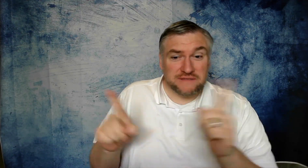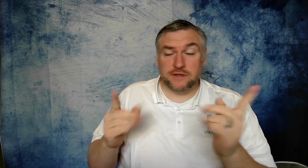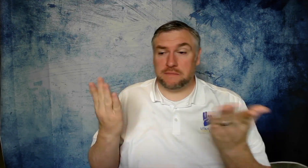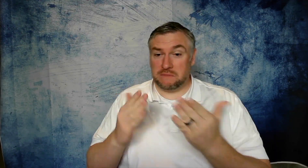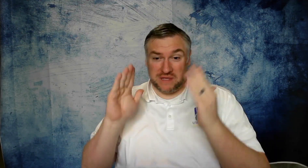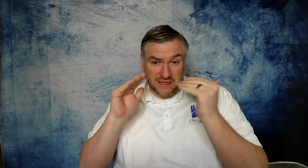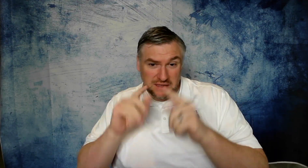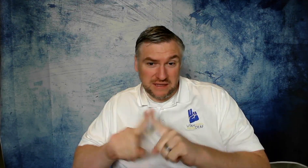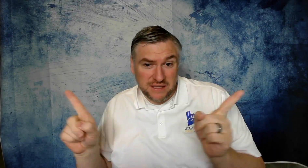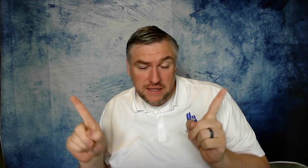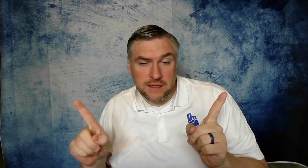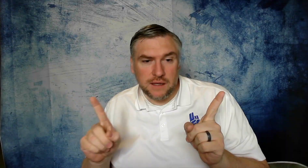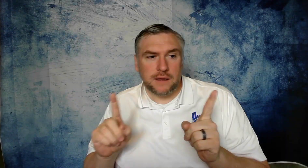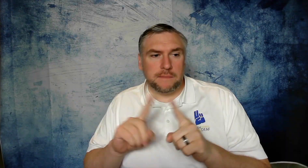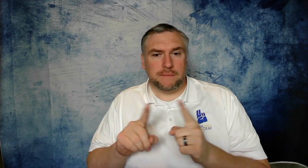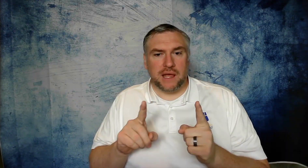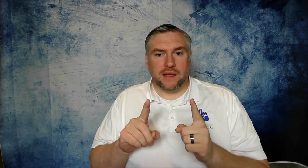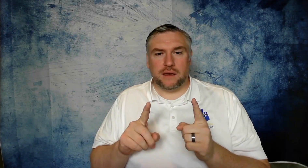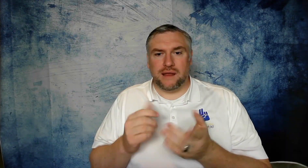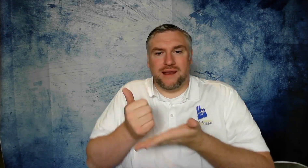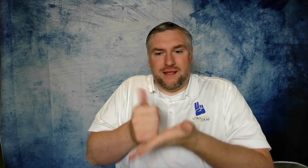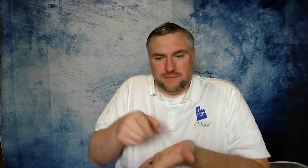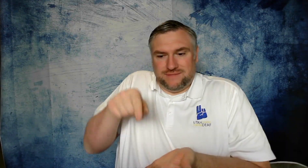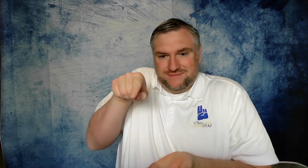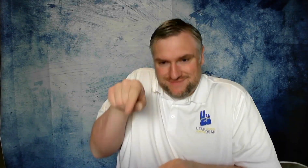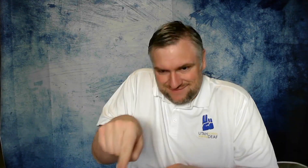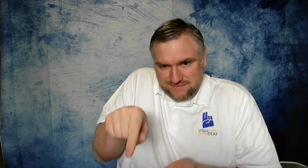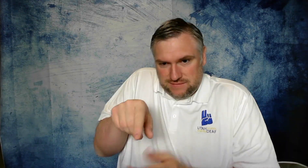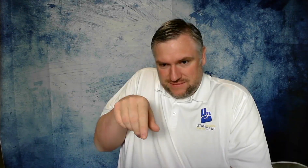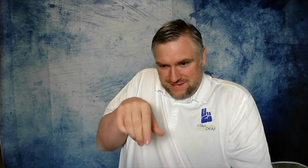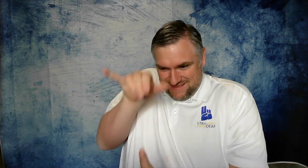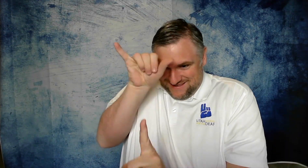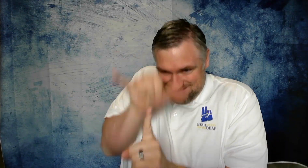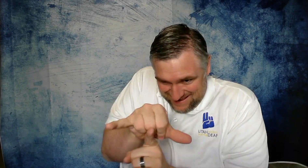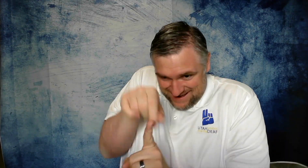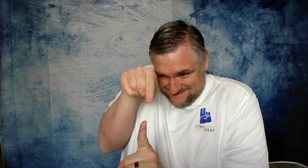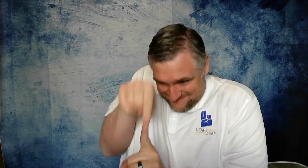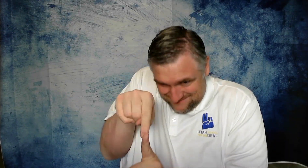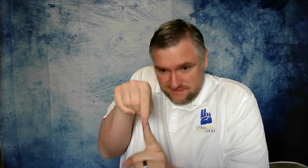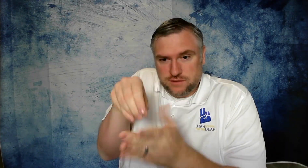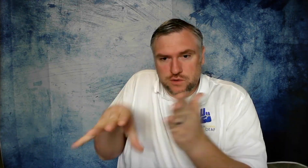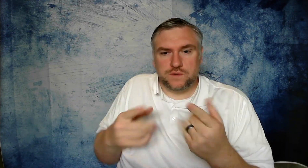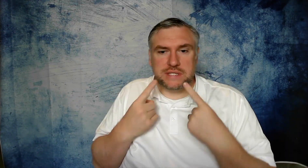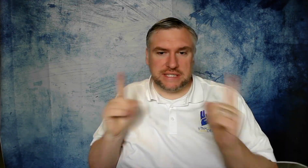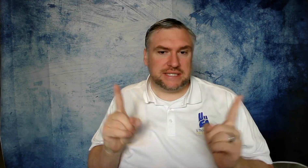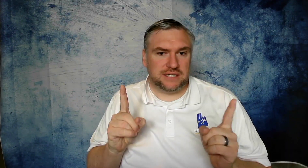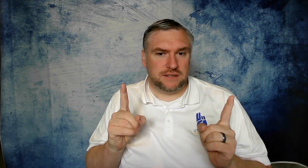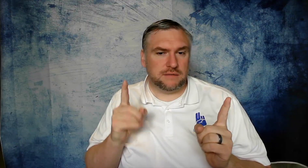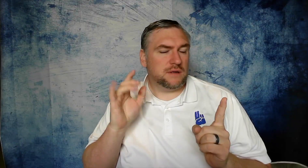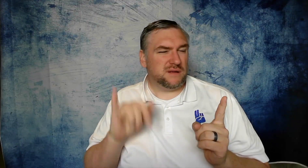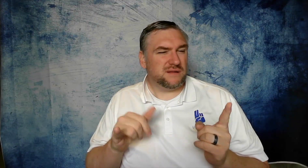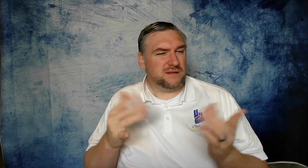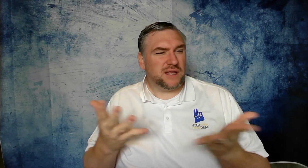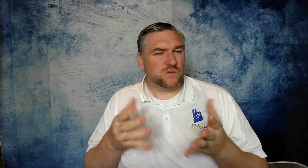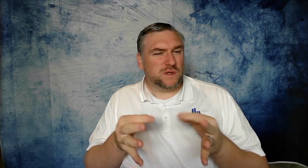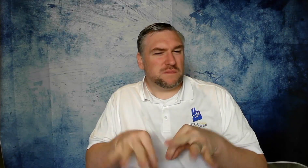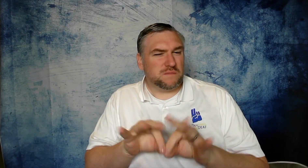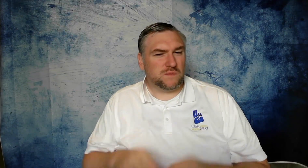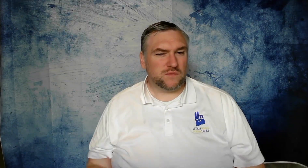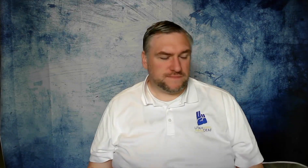Maybe structures are going to be different, or expectations are going to be different. But it's about helping that student be successful. And